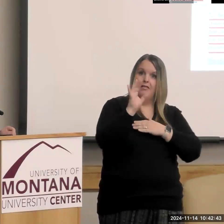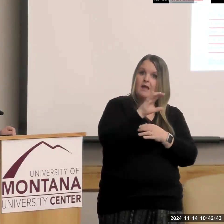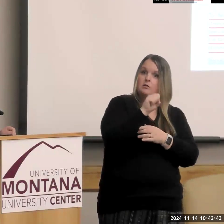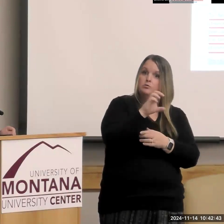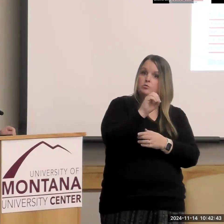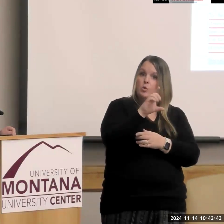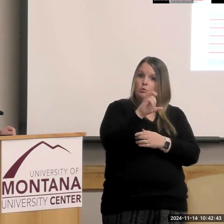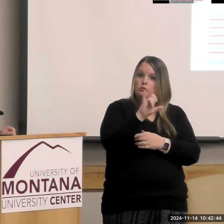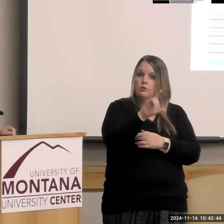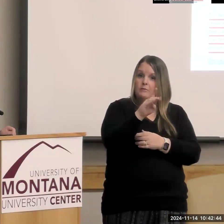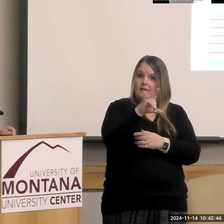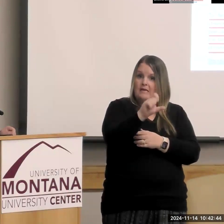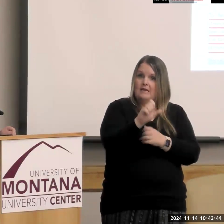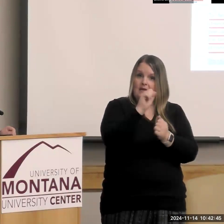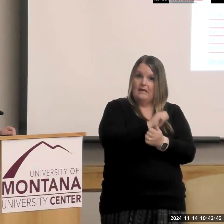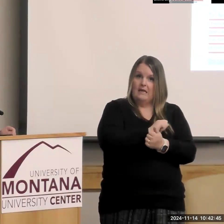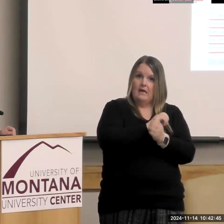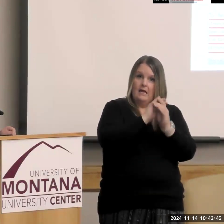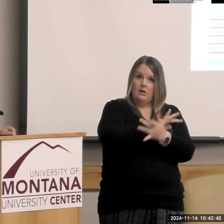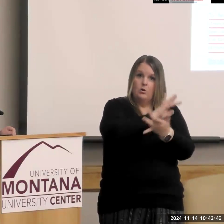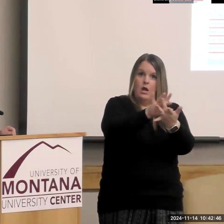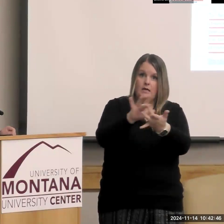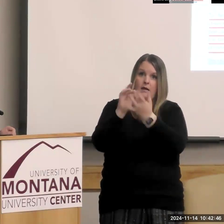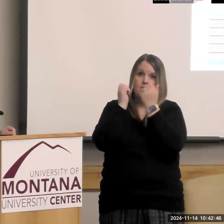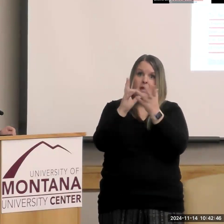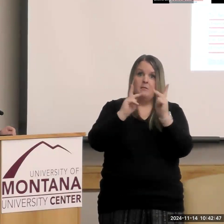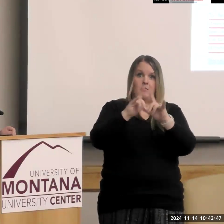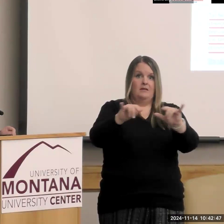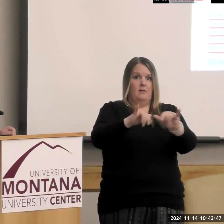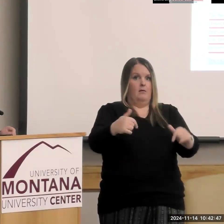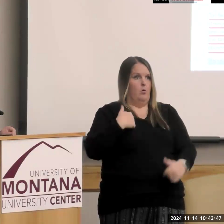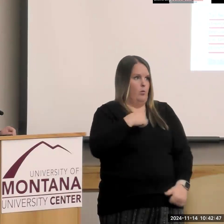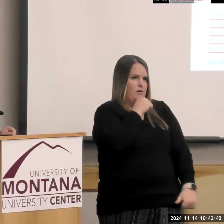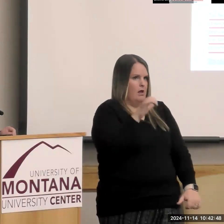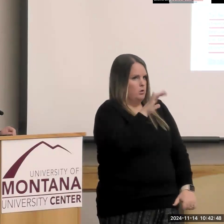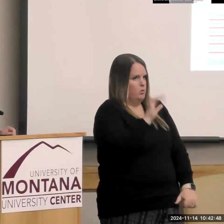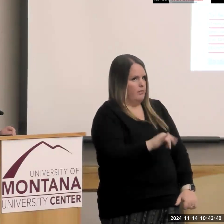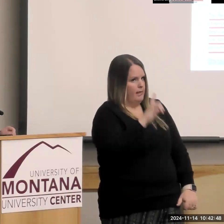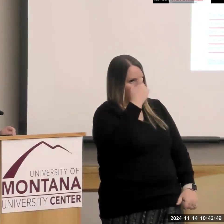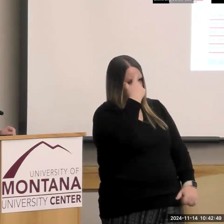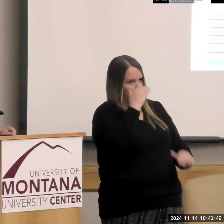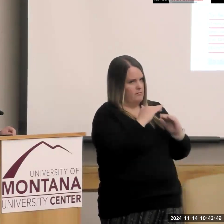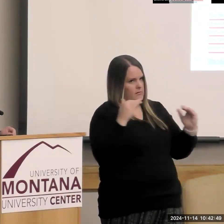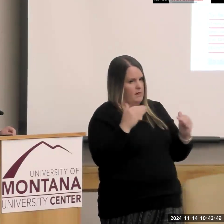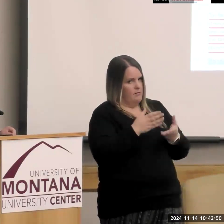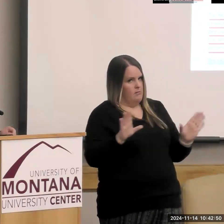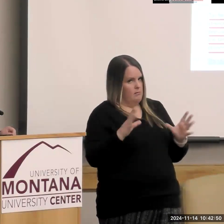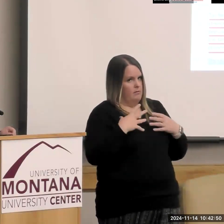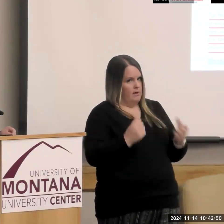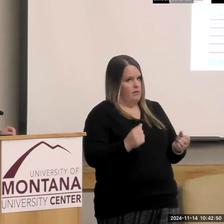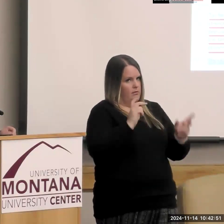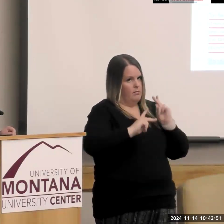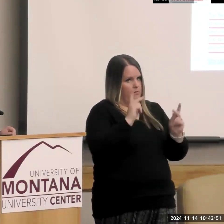capable of rapidly reaching large audiences. We're not doing this in governmental public health with people with IDD. I don't want to